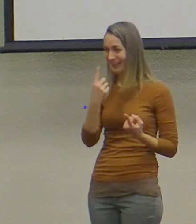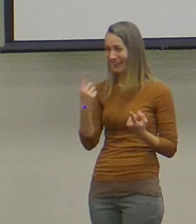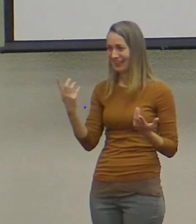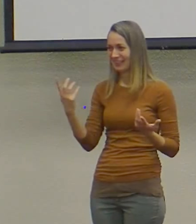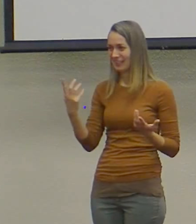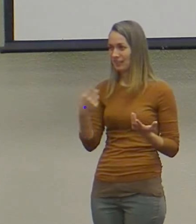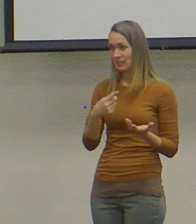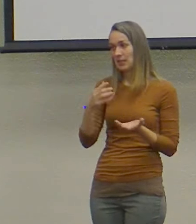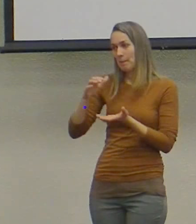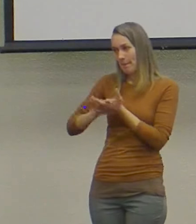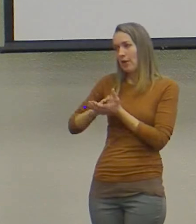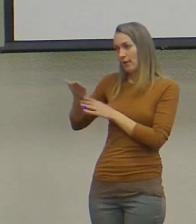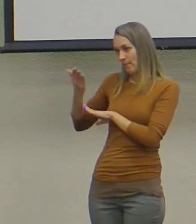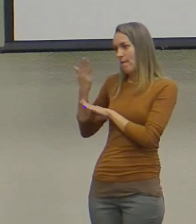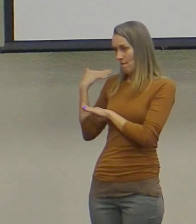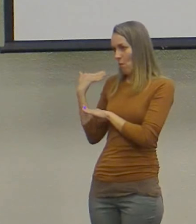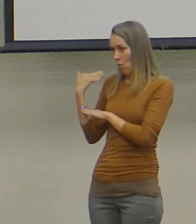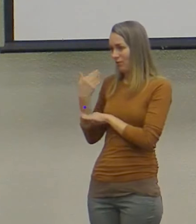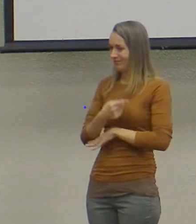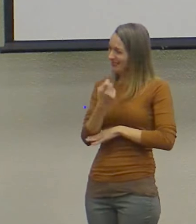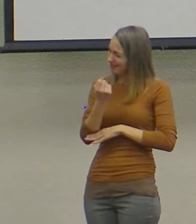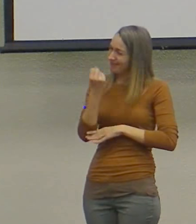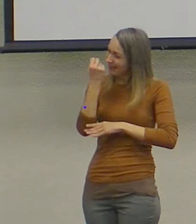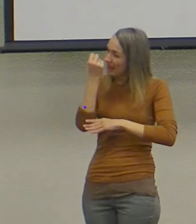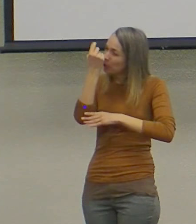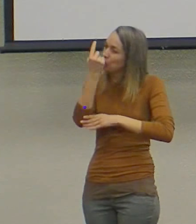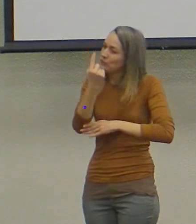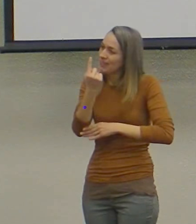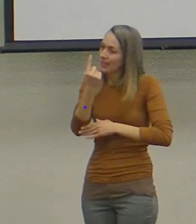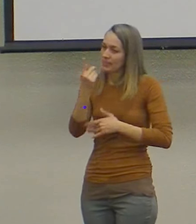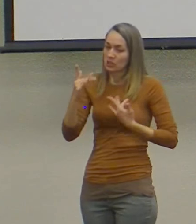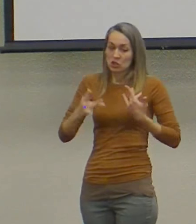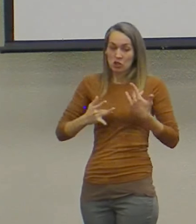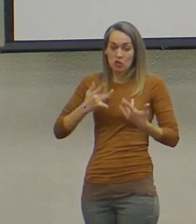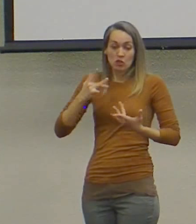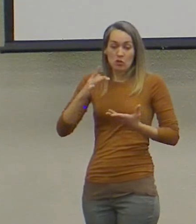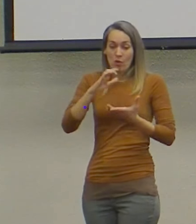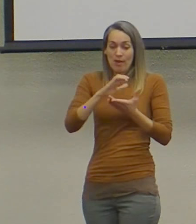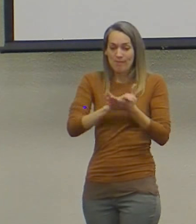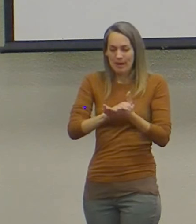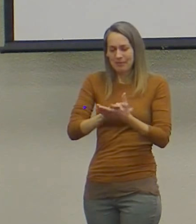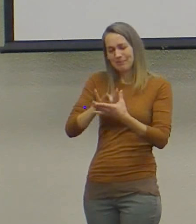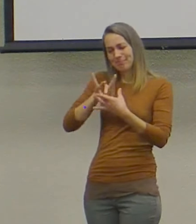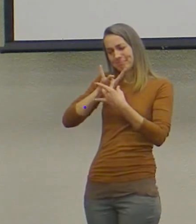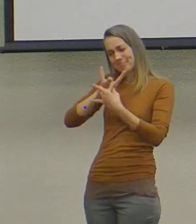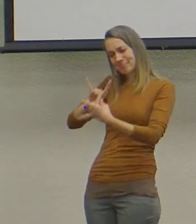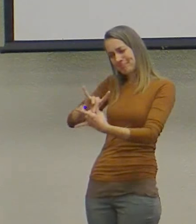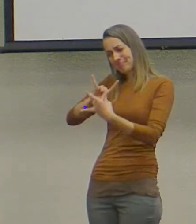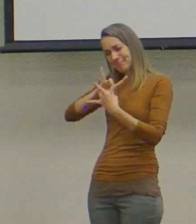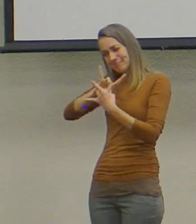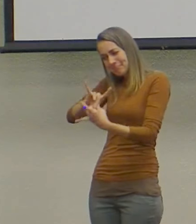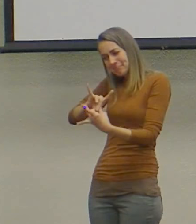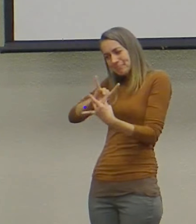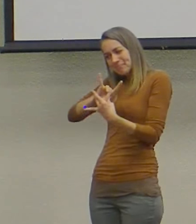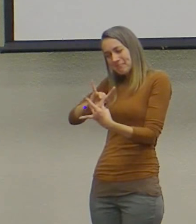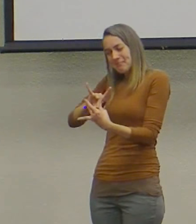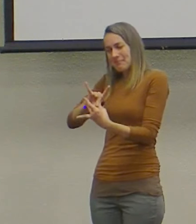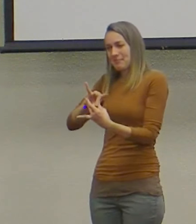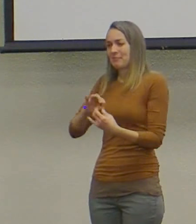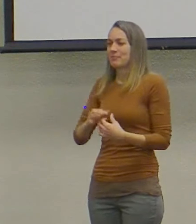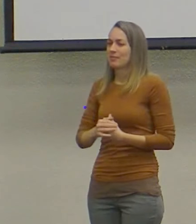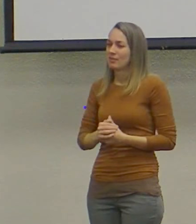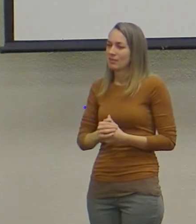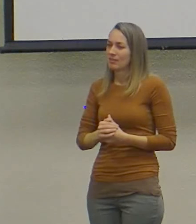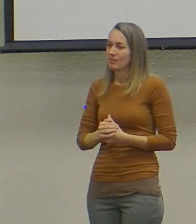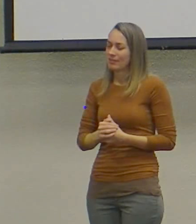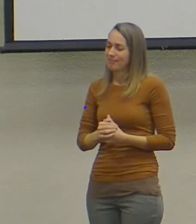been married once. She understands the joy of marriage and the relationships that's there. Now,